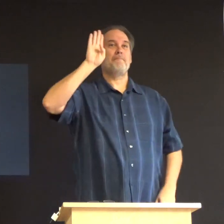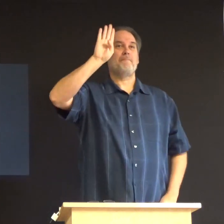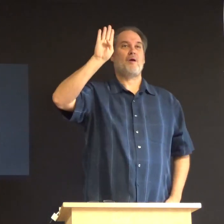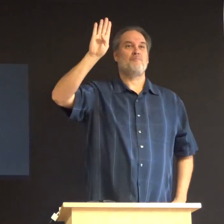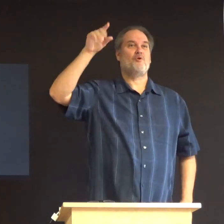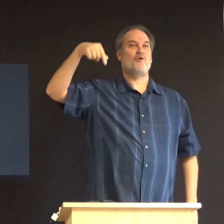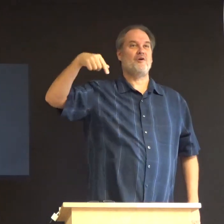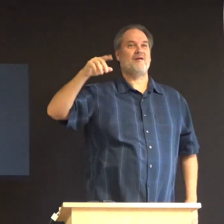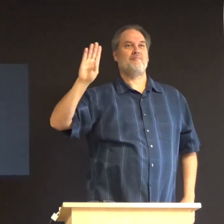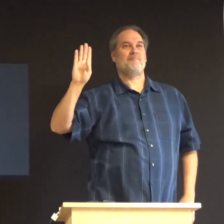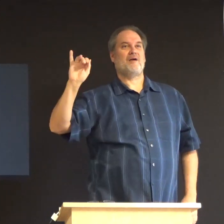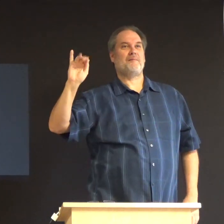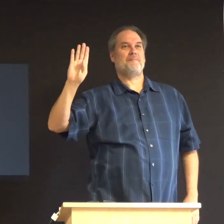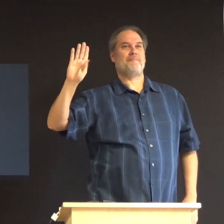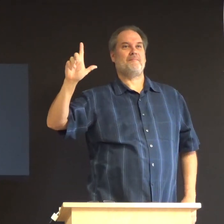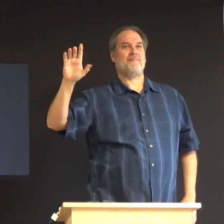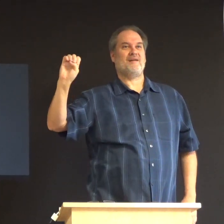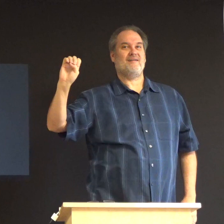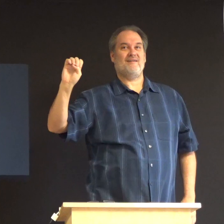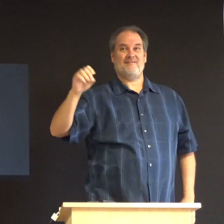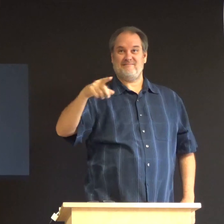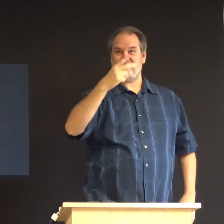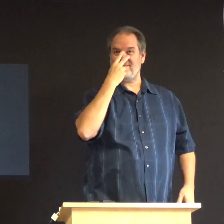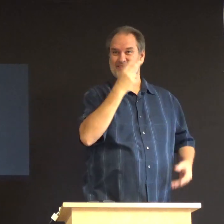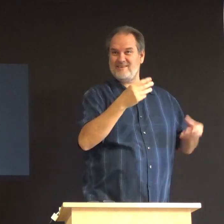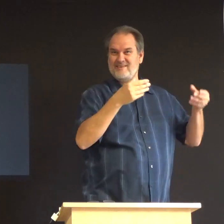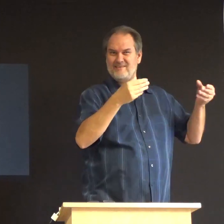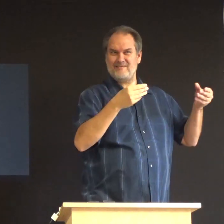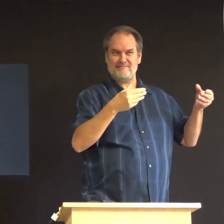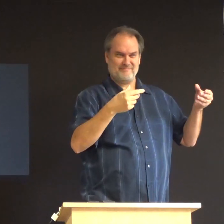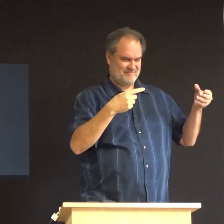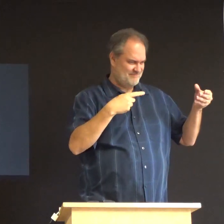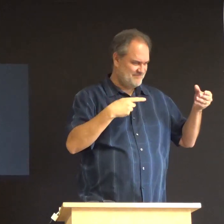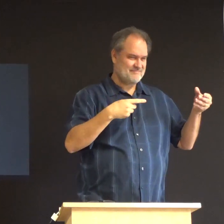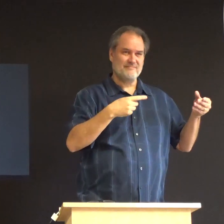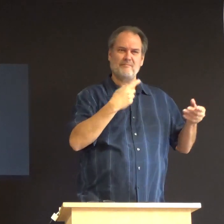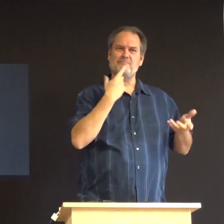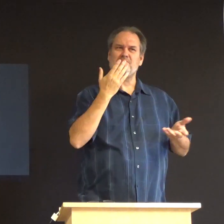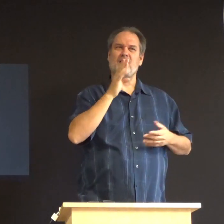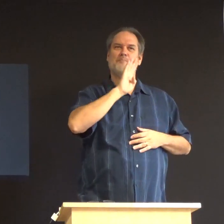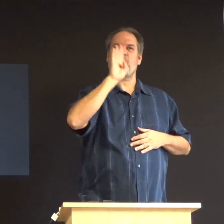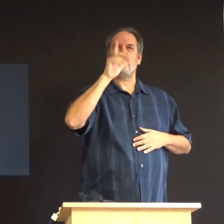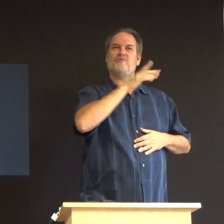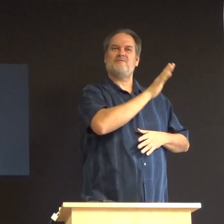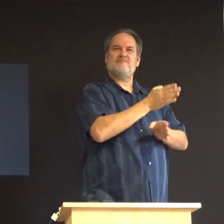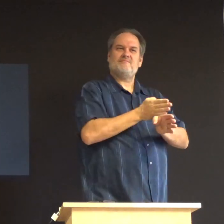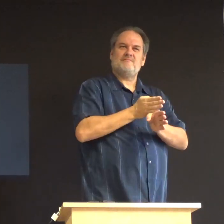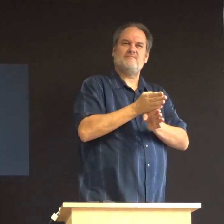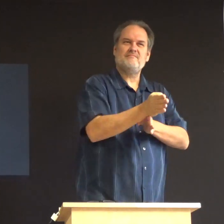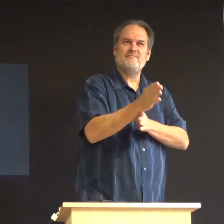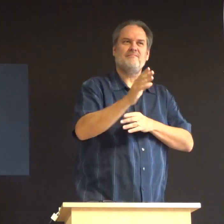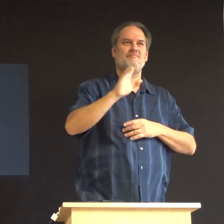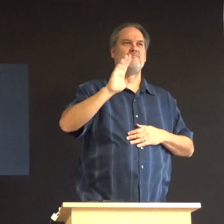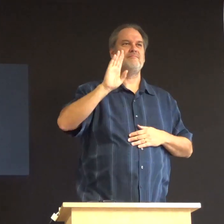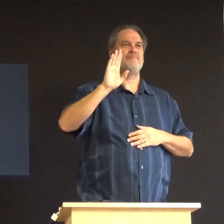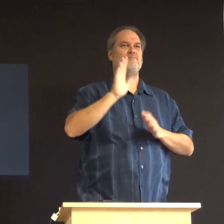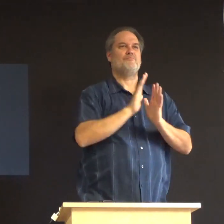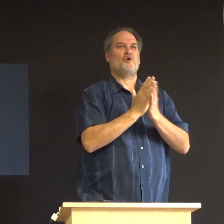Some people get barbecue Bibles, you know, barbecue Bible in the store. It just means